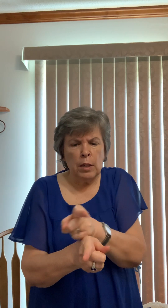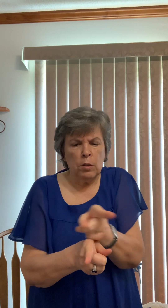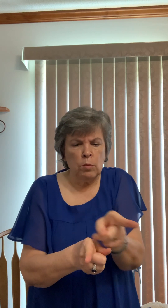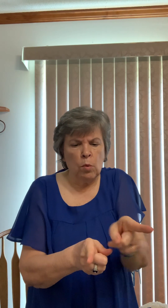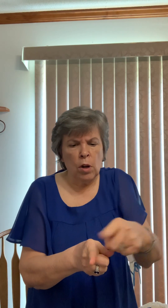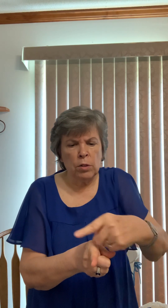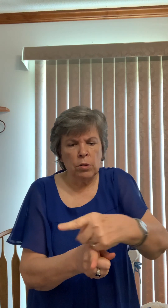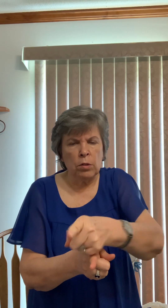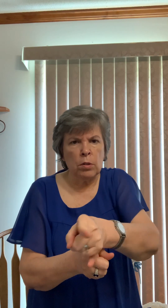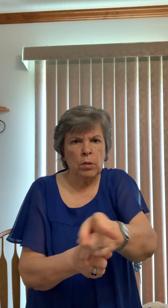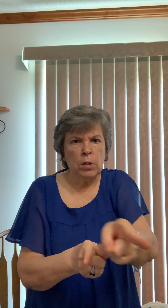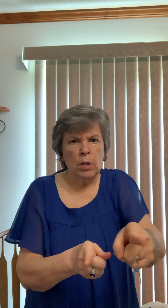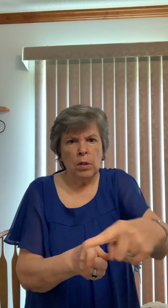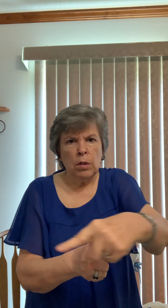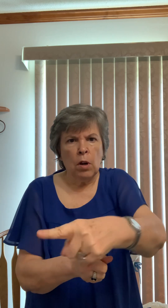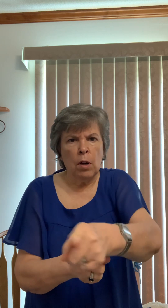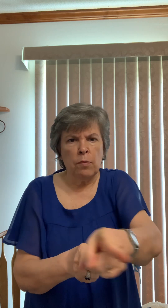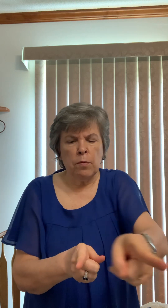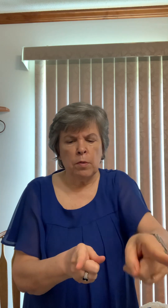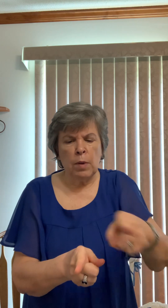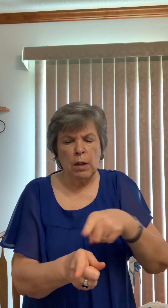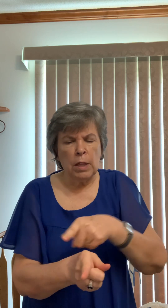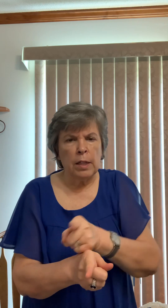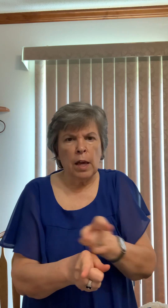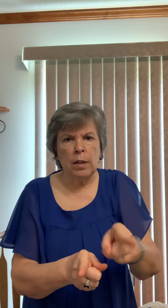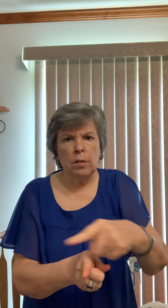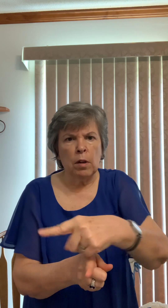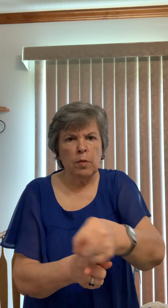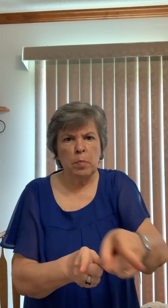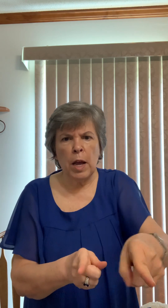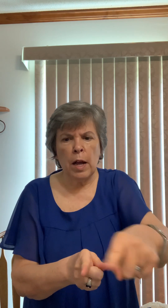you wander off around like that, off the path.